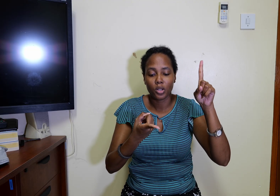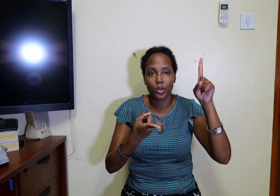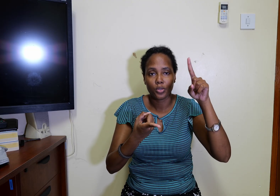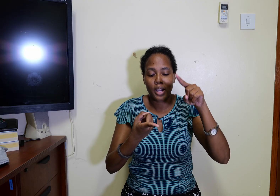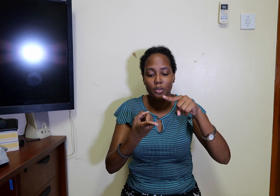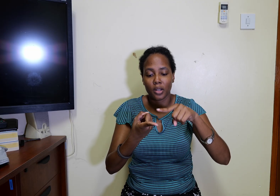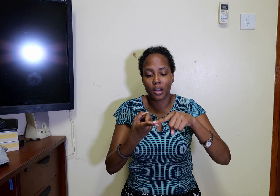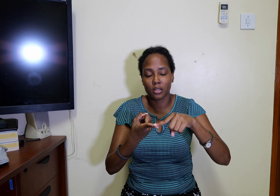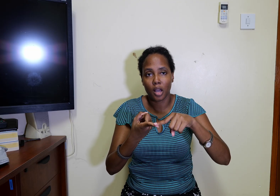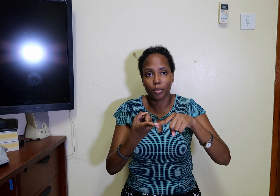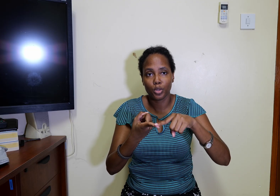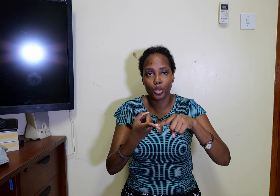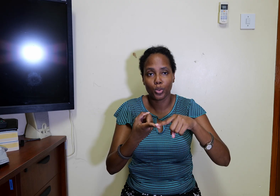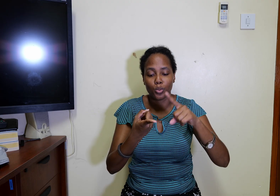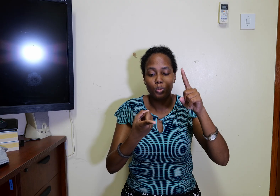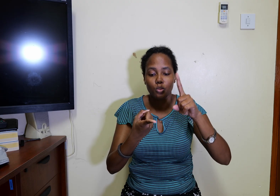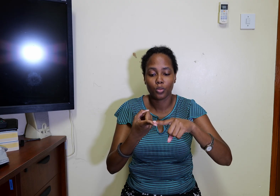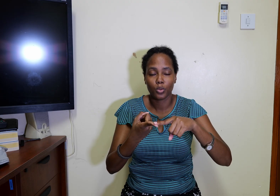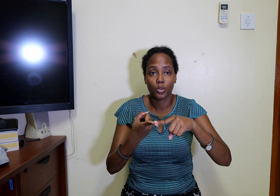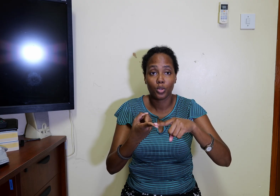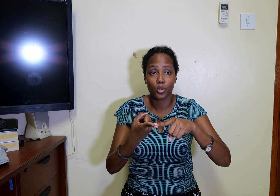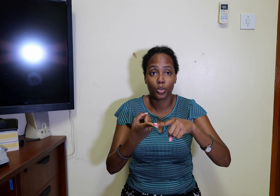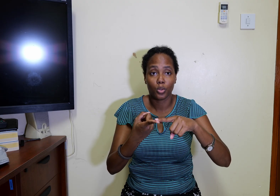down, right one on top. To.